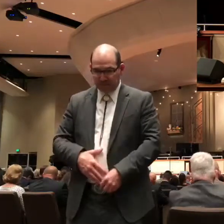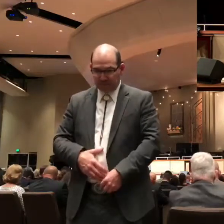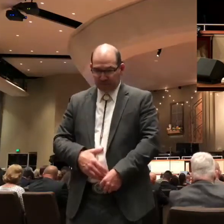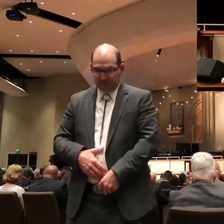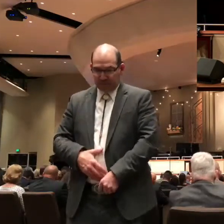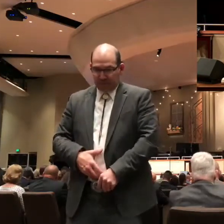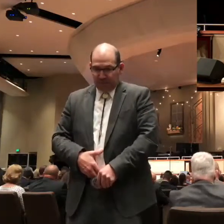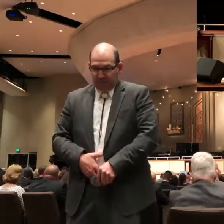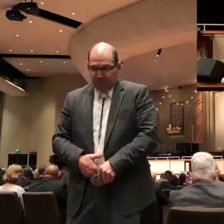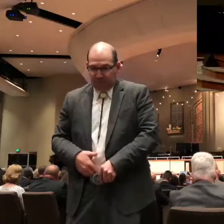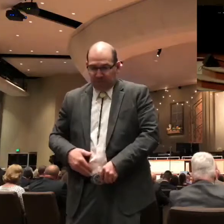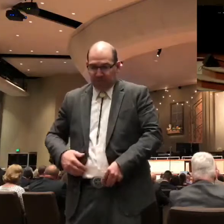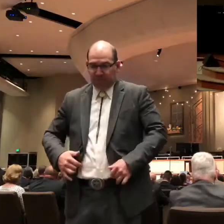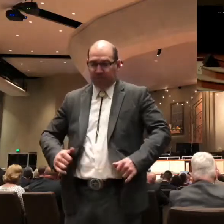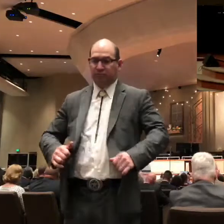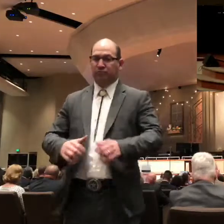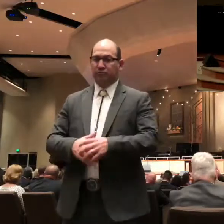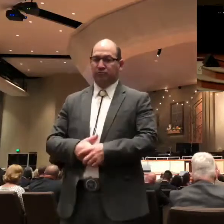Colossians 2, 7.